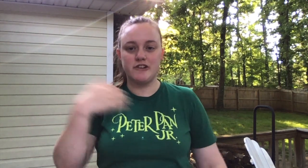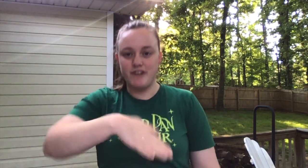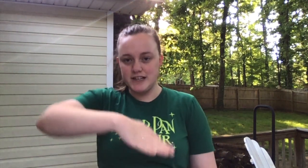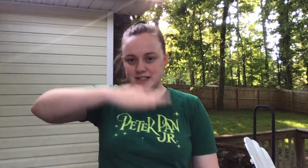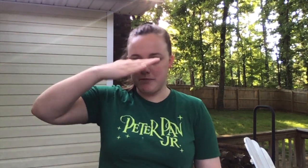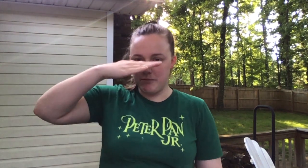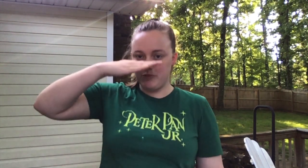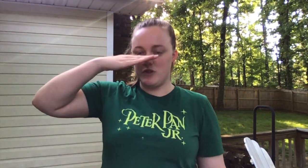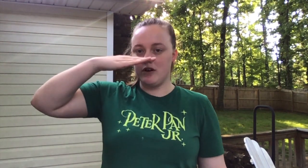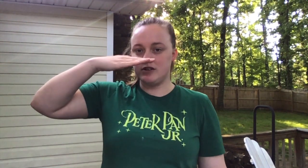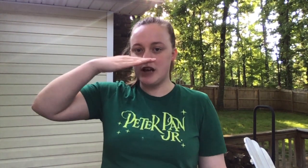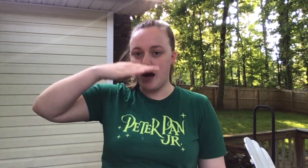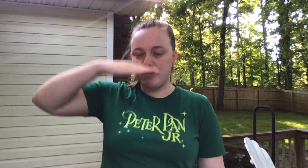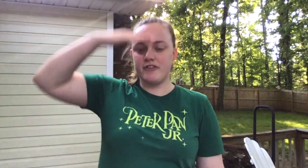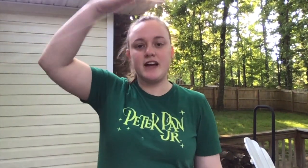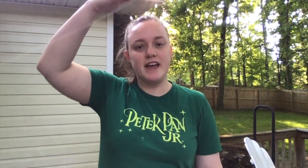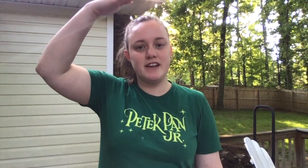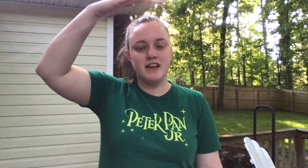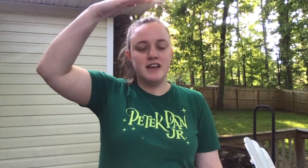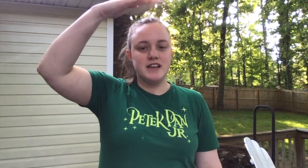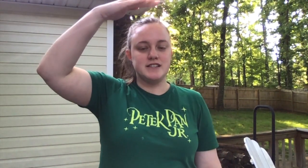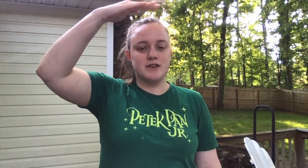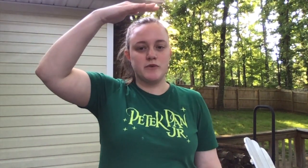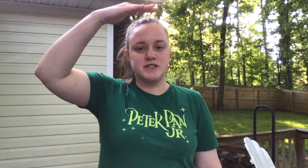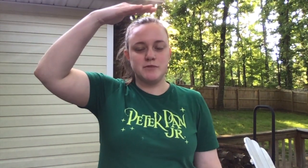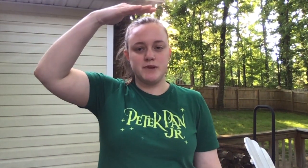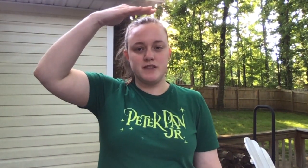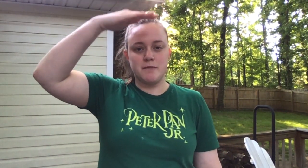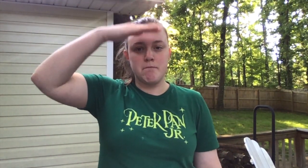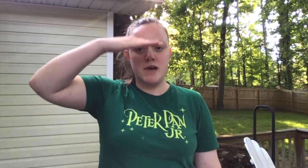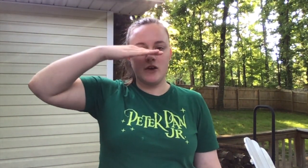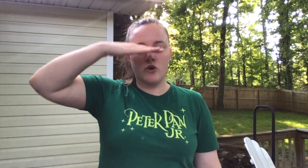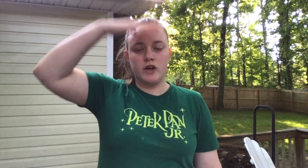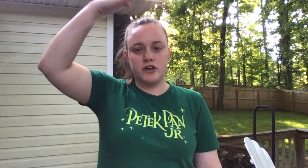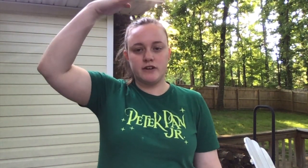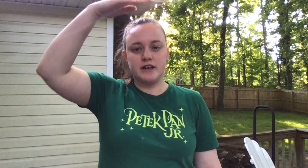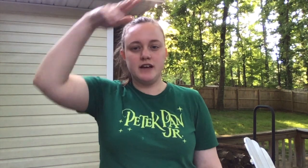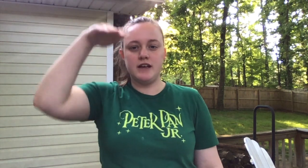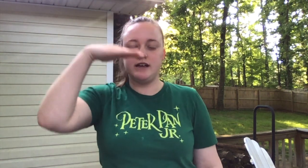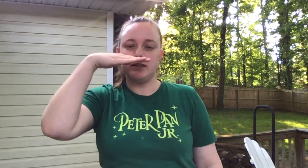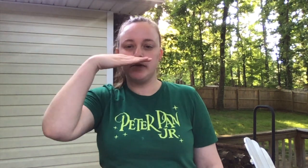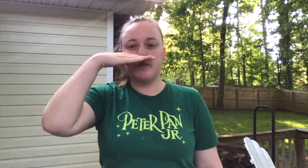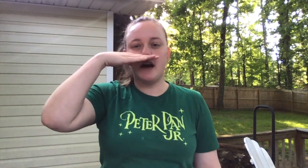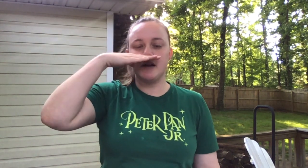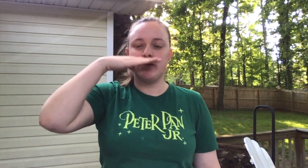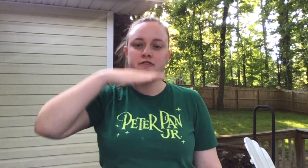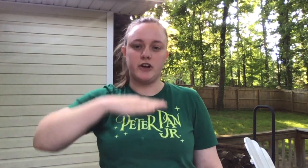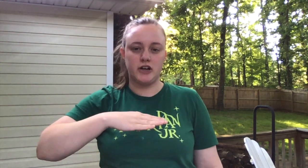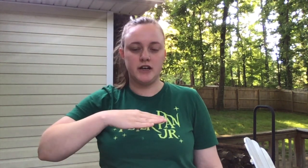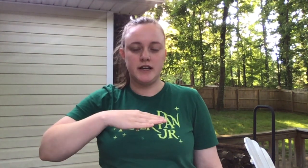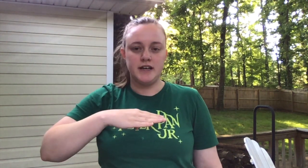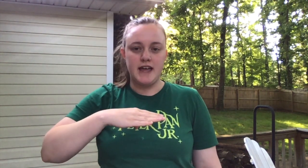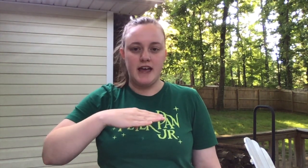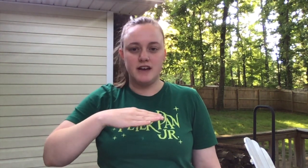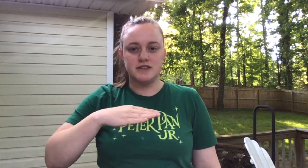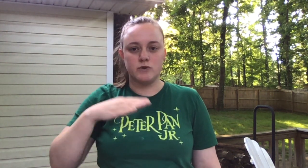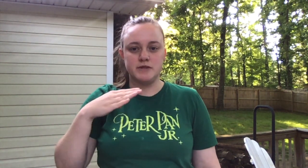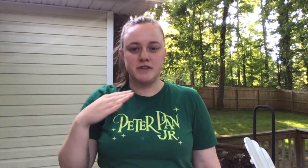face. The top of your head is going to be the male area, and the bottom of your head is going to be the